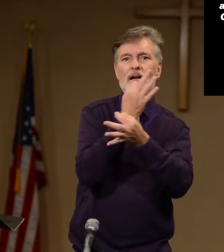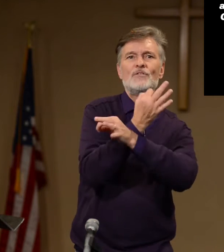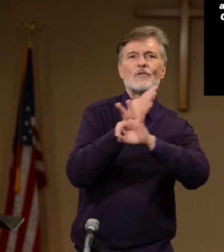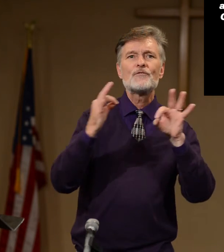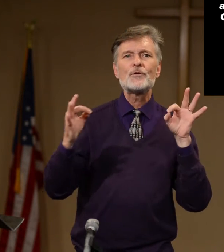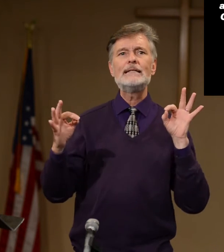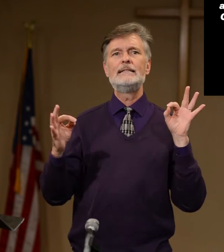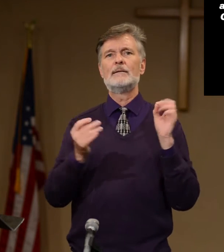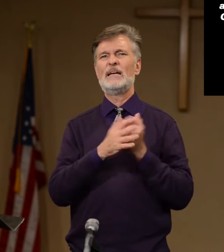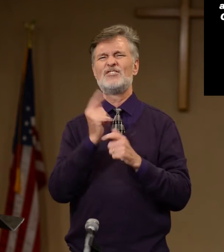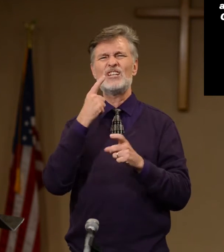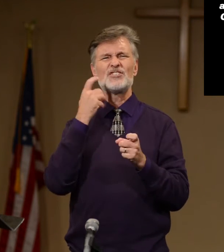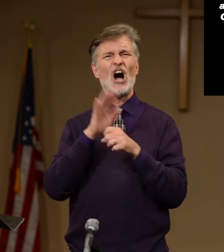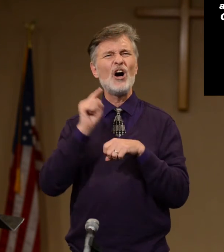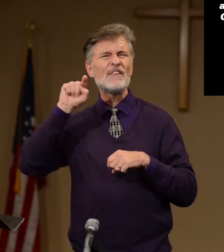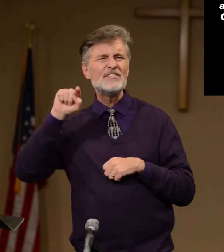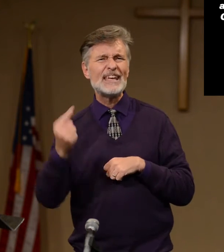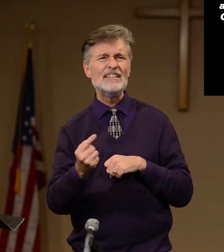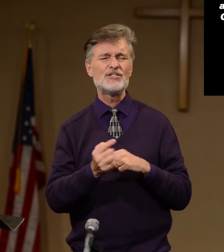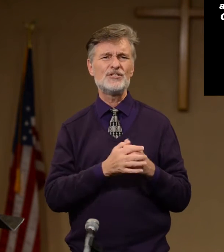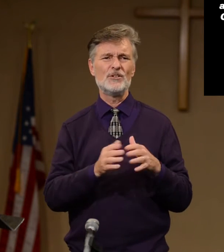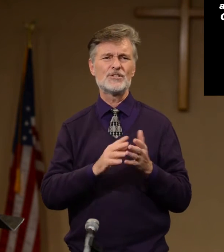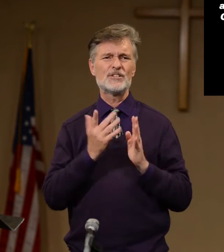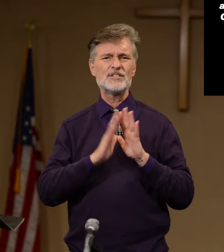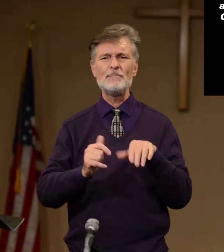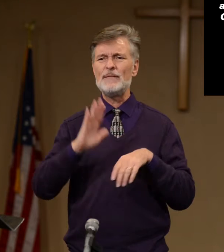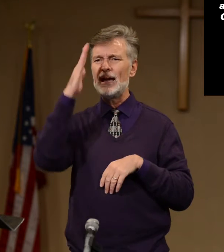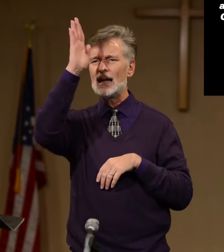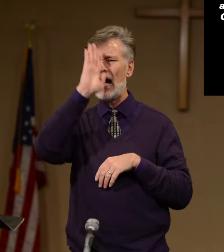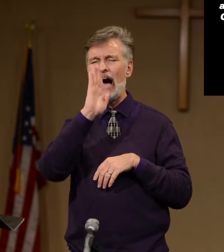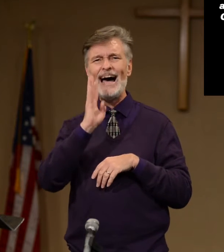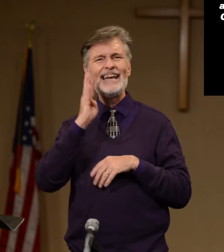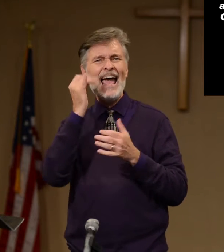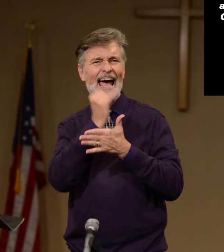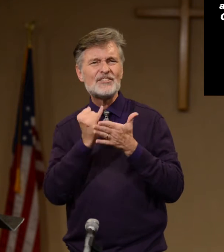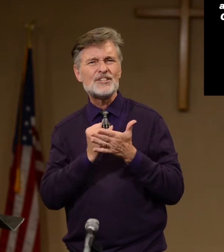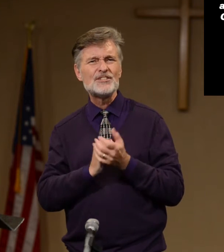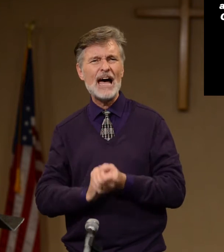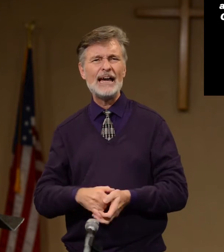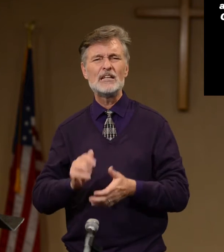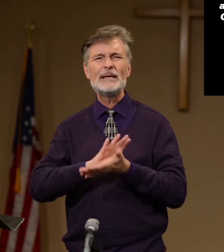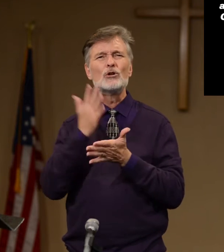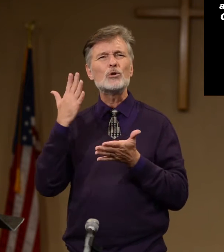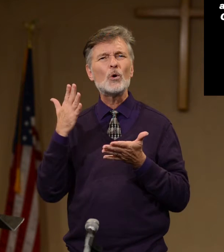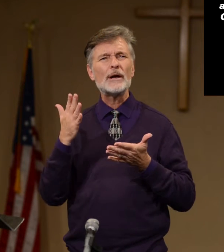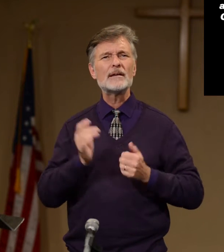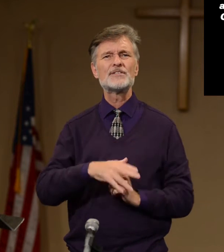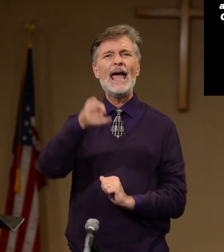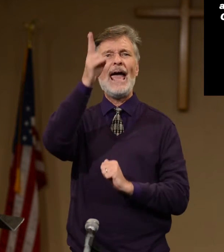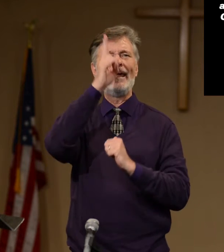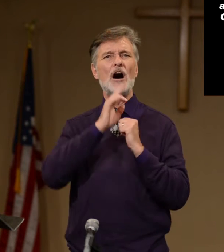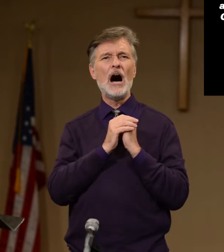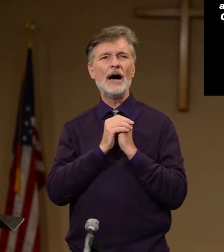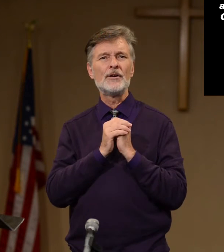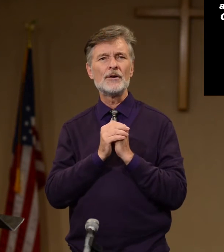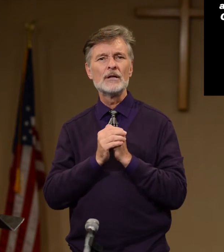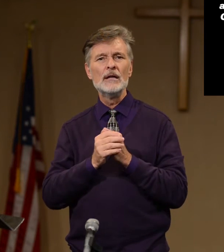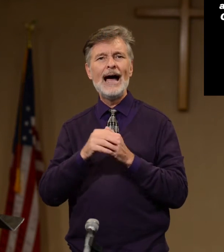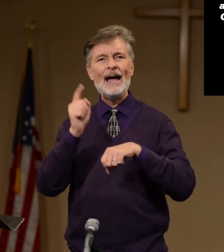of your freedom and just all these insults to something that God has designed to be glorious and honored. I think